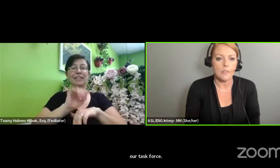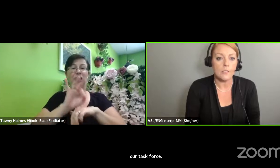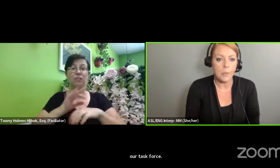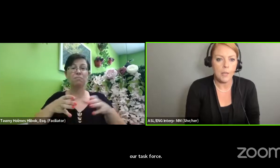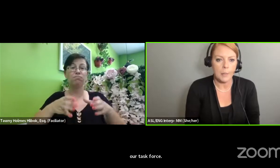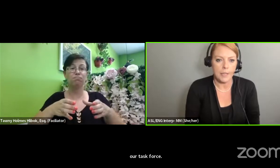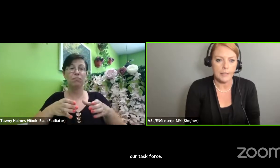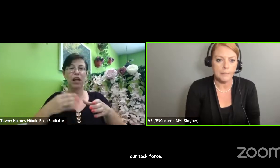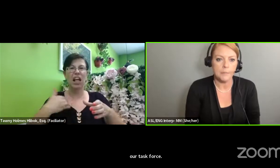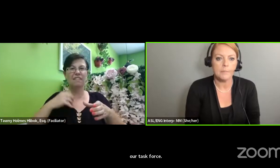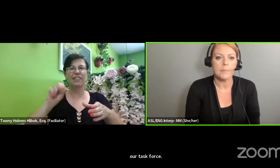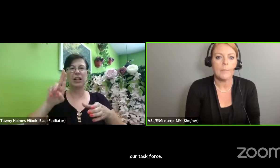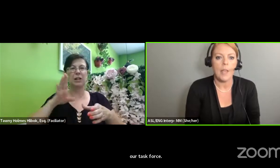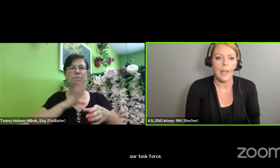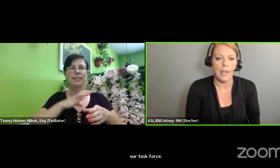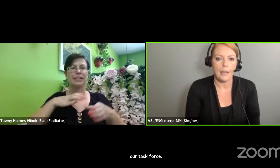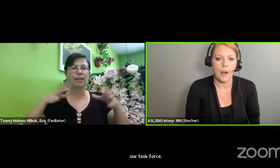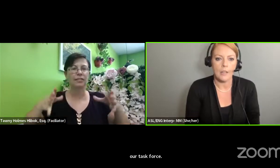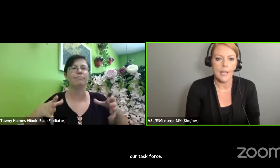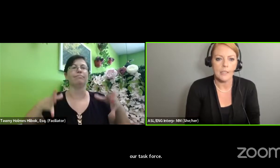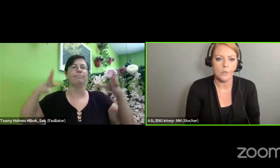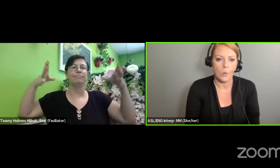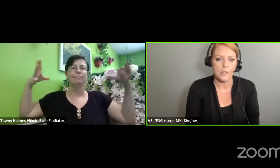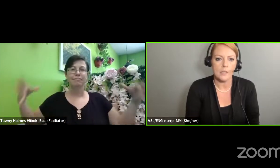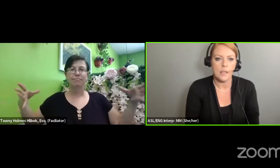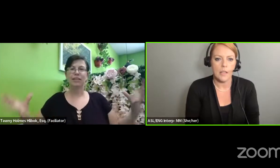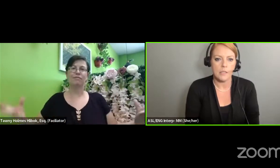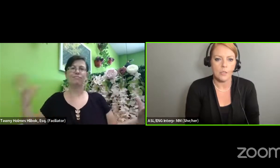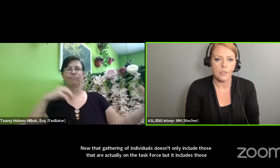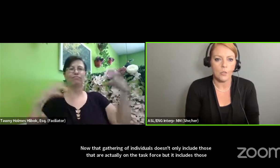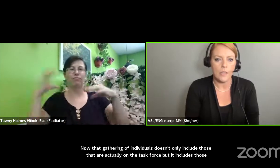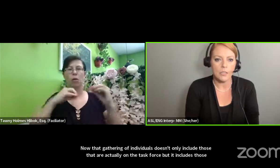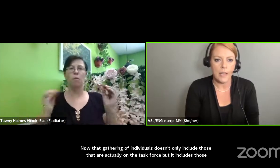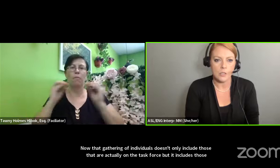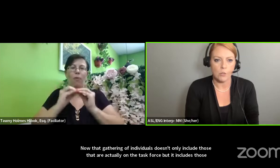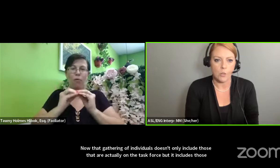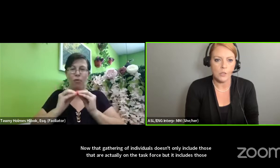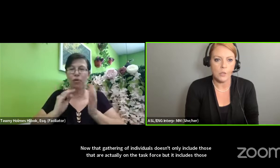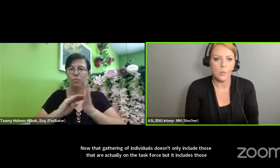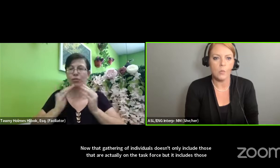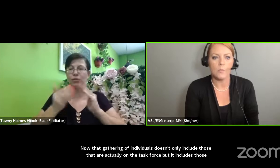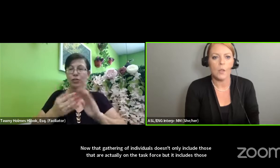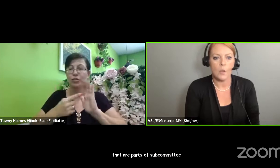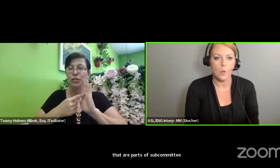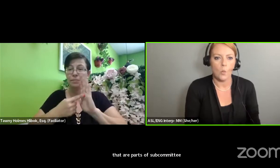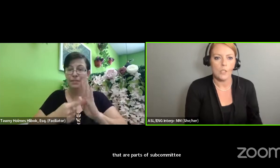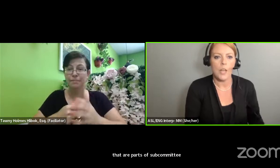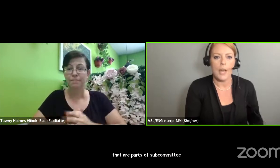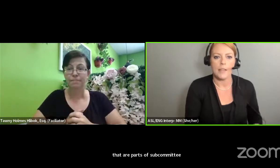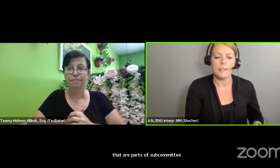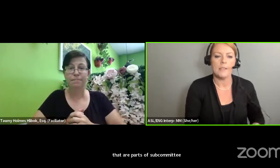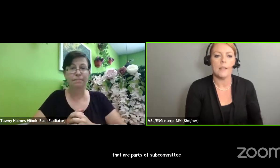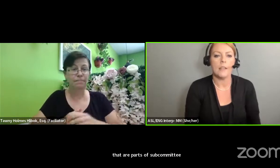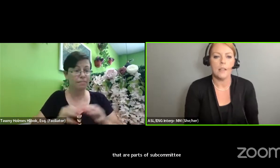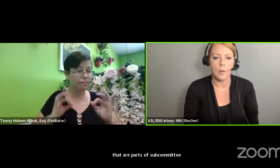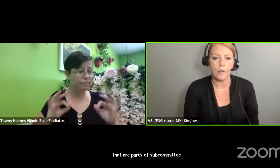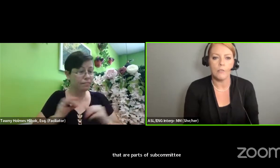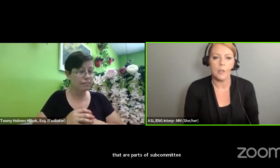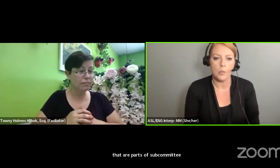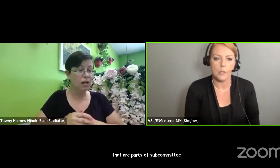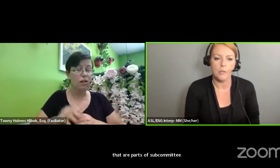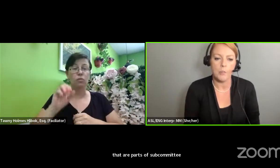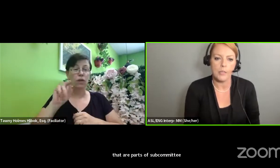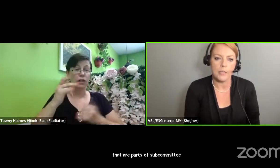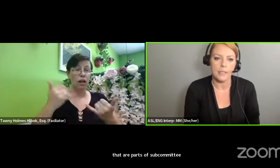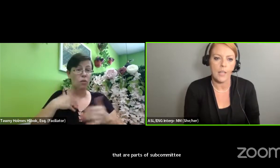parts of subcommittees. And our task force is the greater task force, which has a number